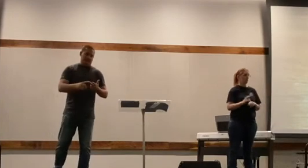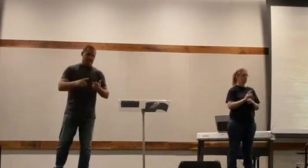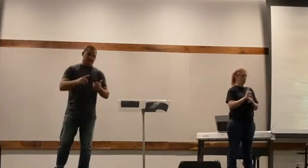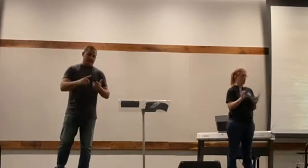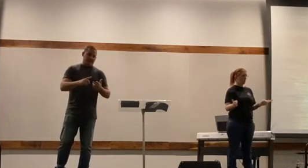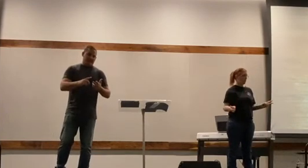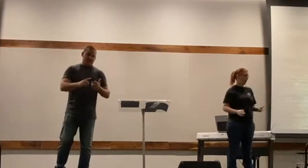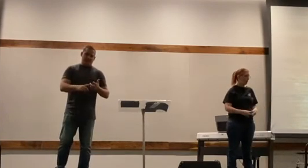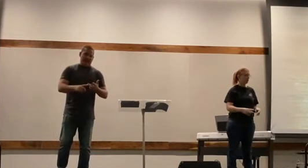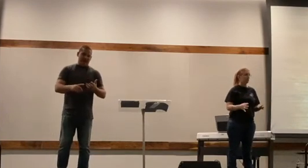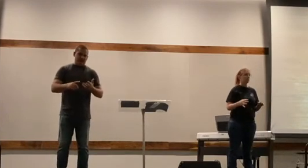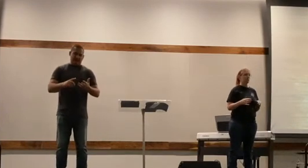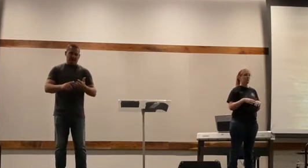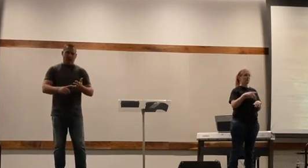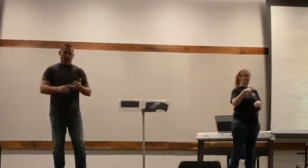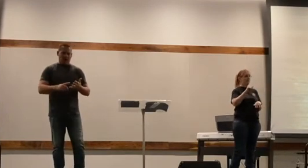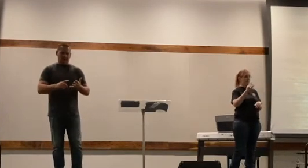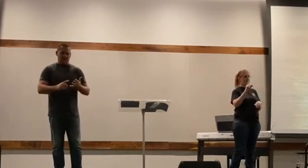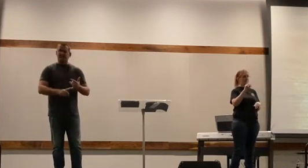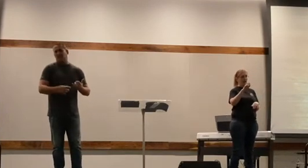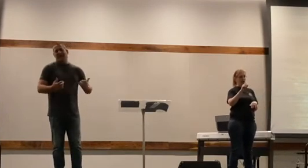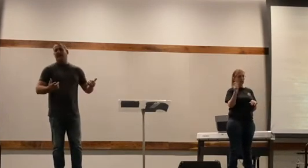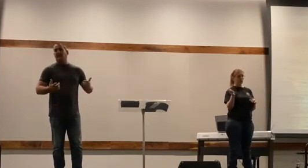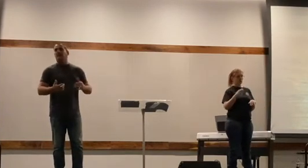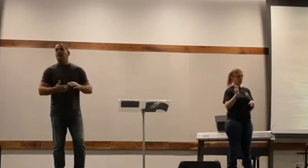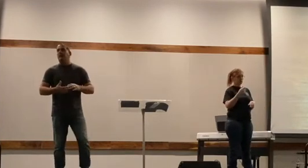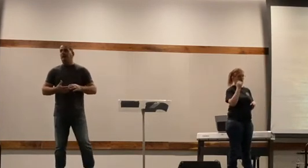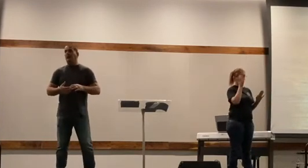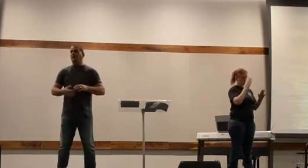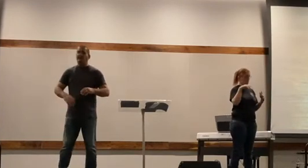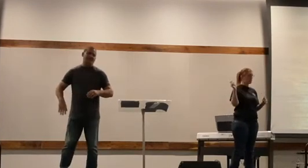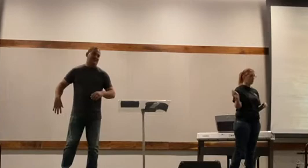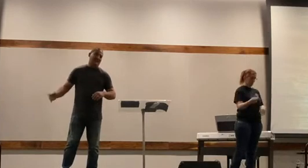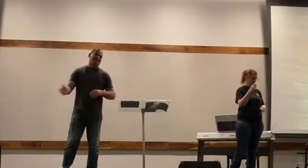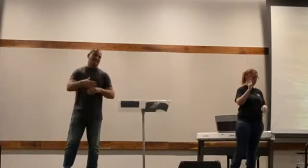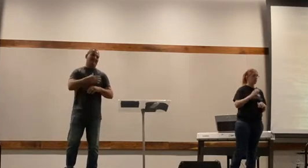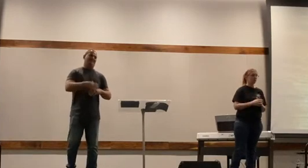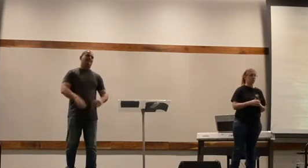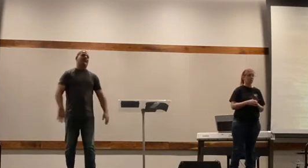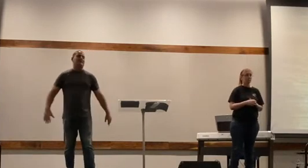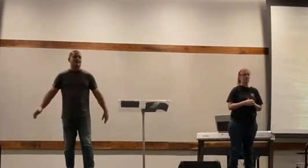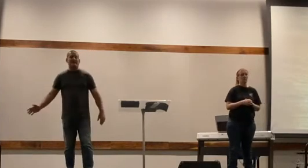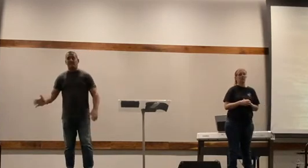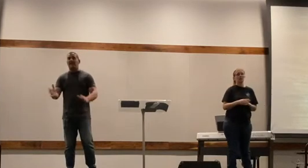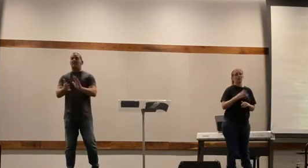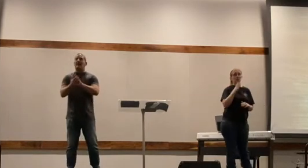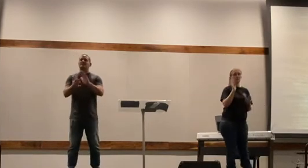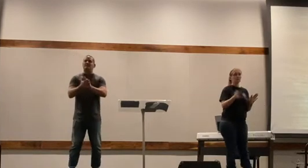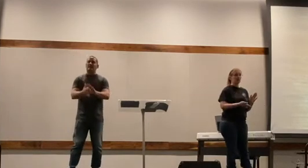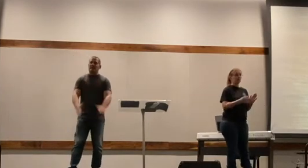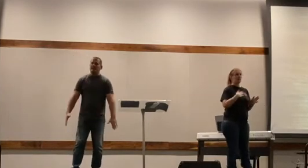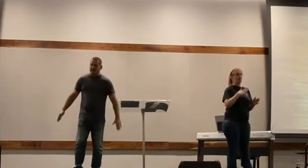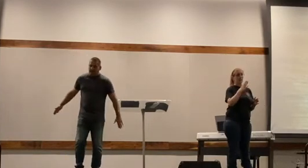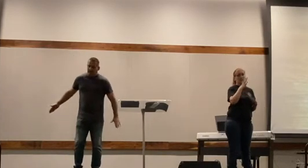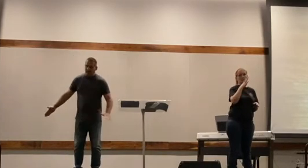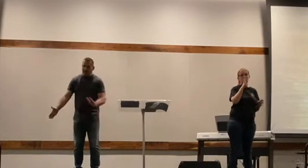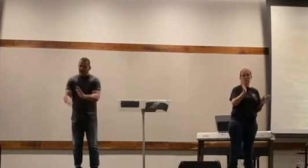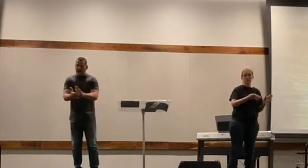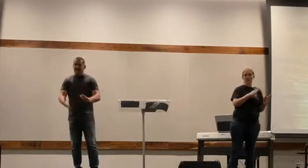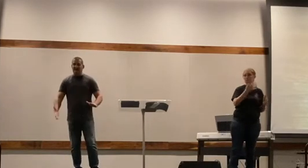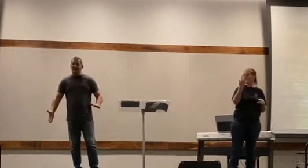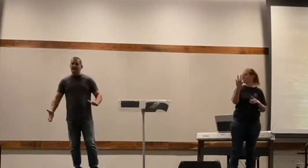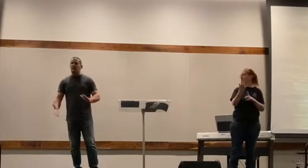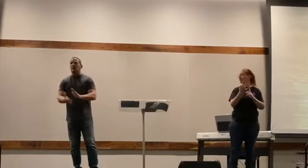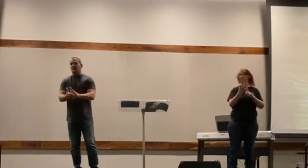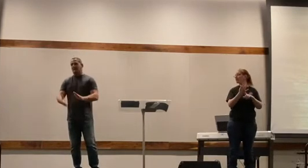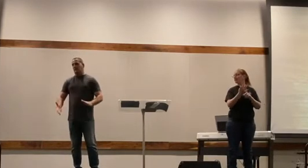They would use belts and paddles and cars and just whatever. You know, I'm just kidding. But they would spank. But my mom's spankings with her